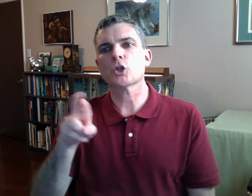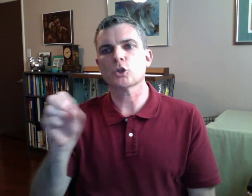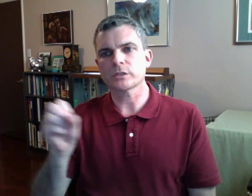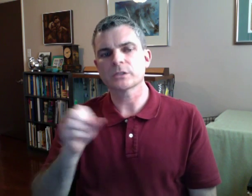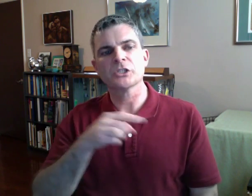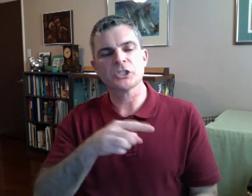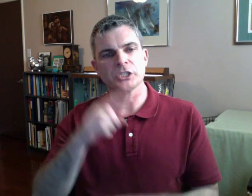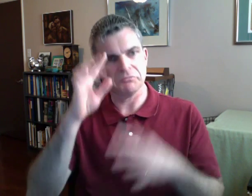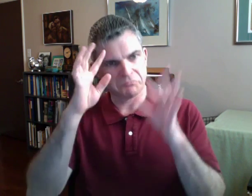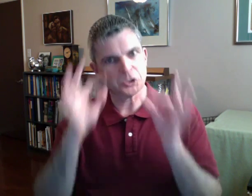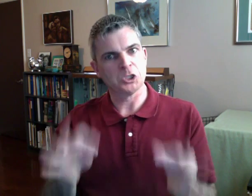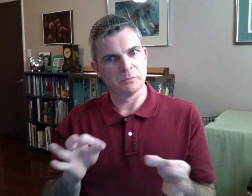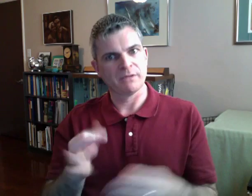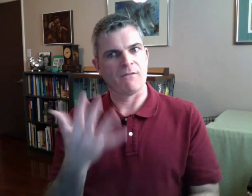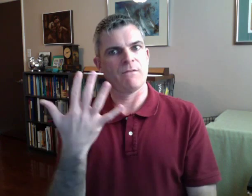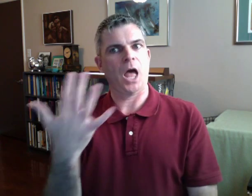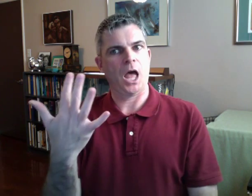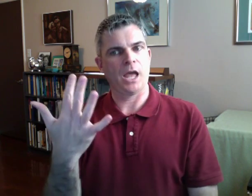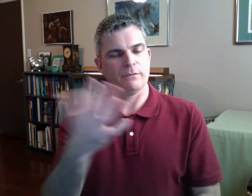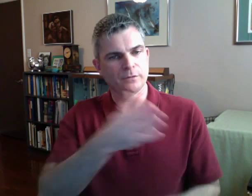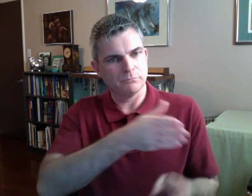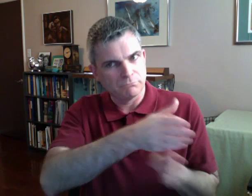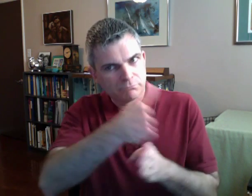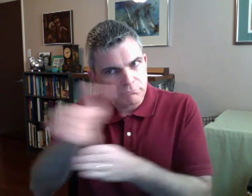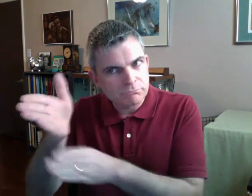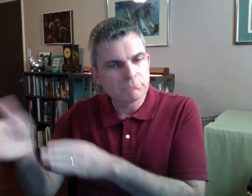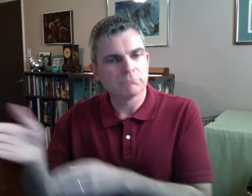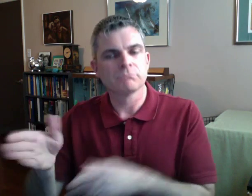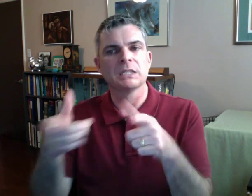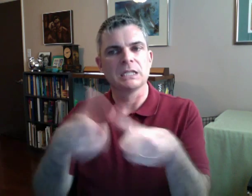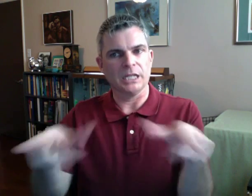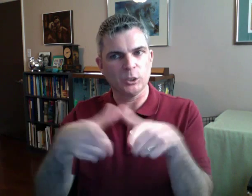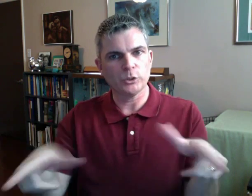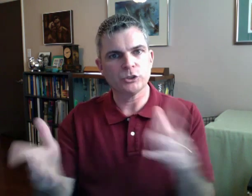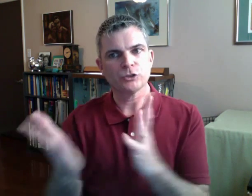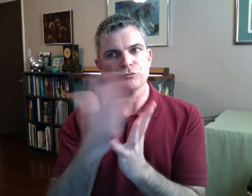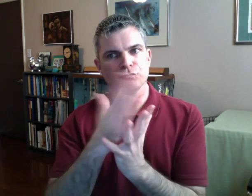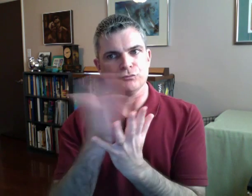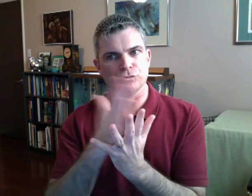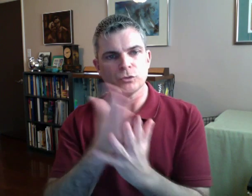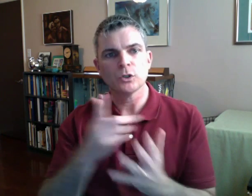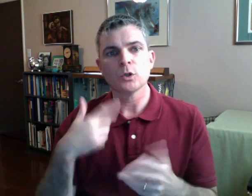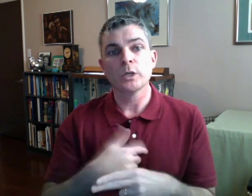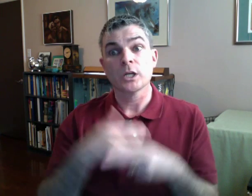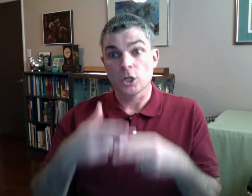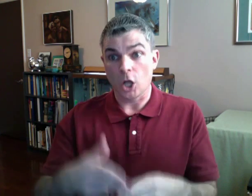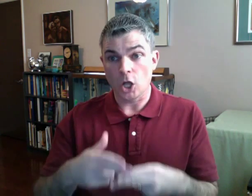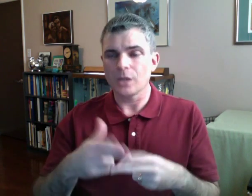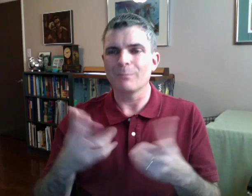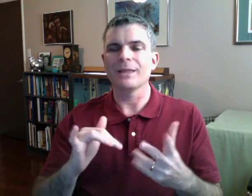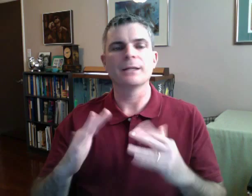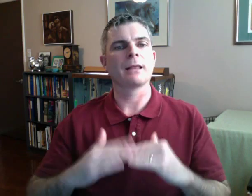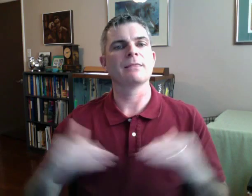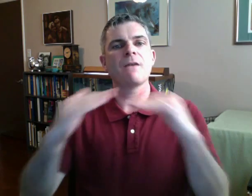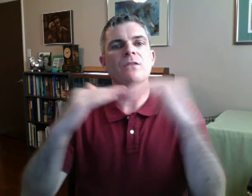Thank you. can refer to these registers as levels of diction. These